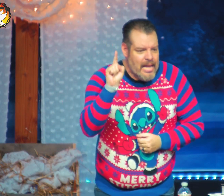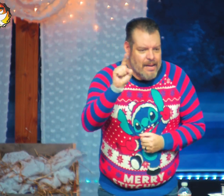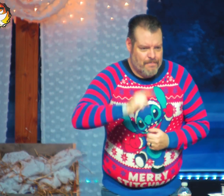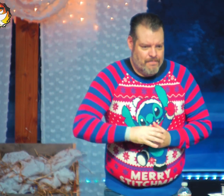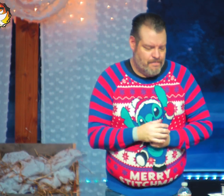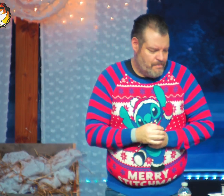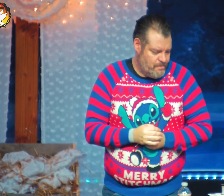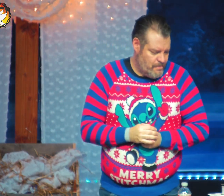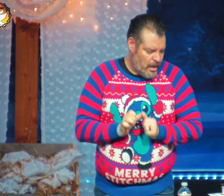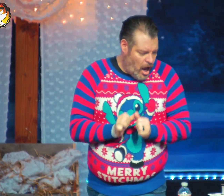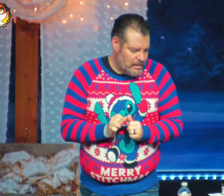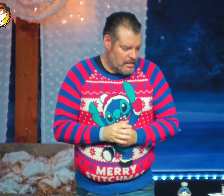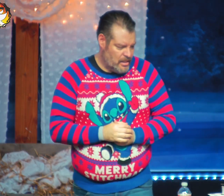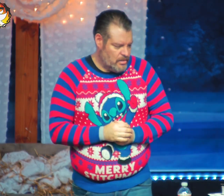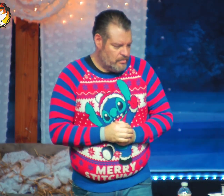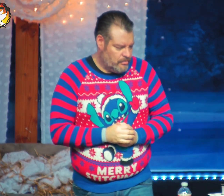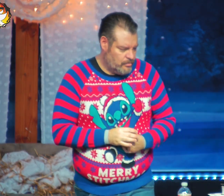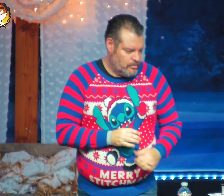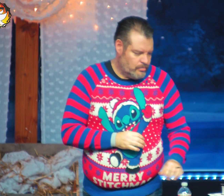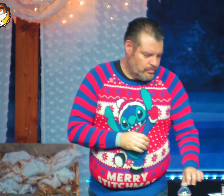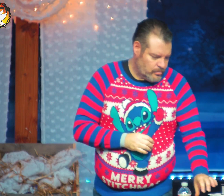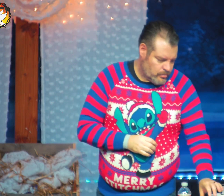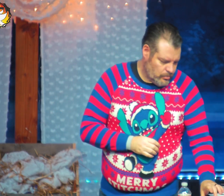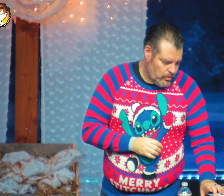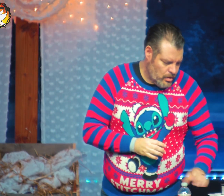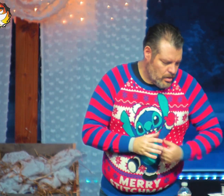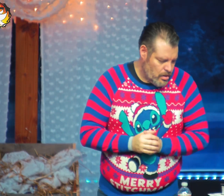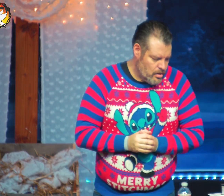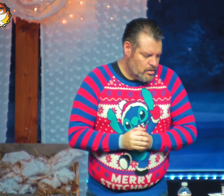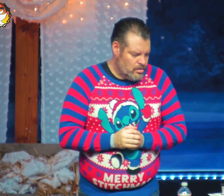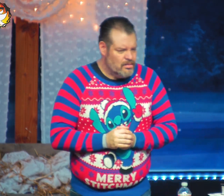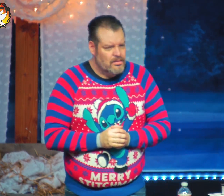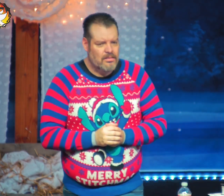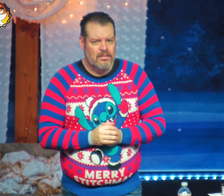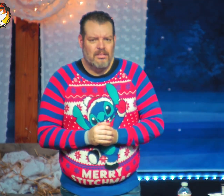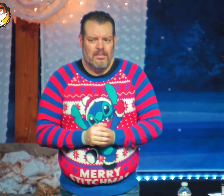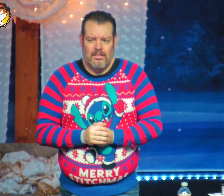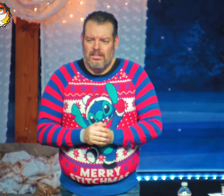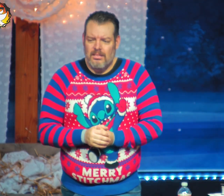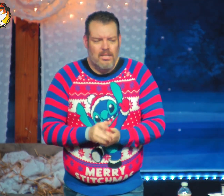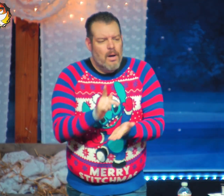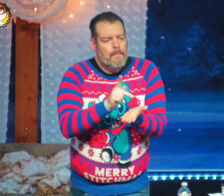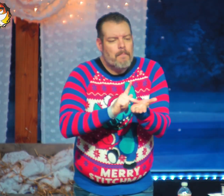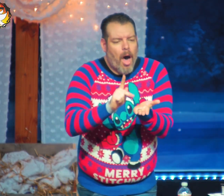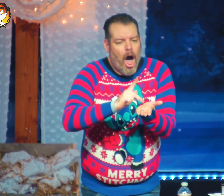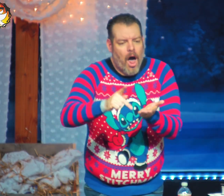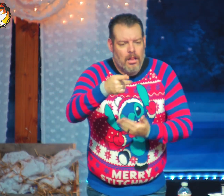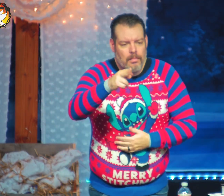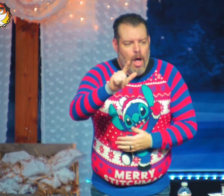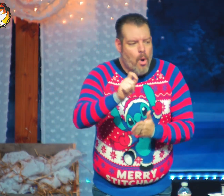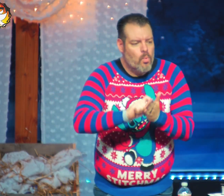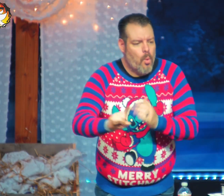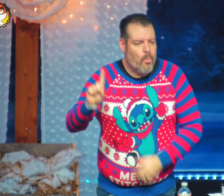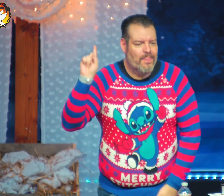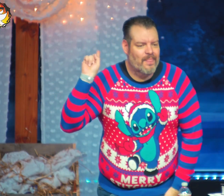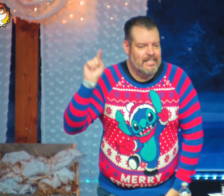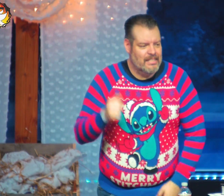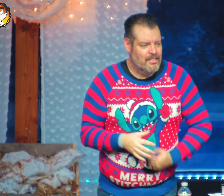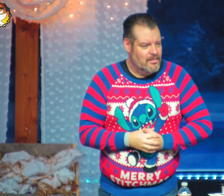be anxious. And I'm anxious with my thoughts about my future, about my finances, my children. But we